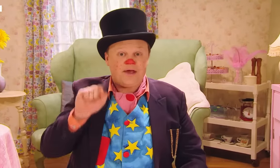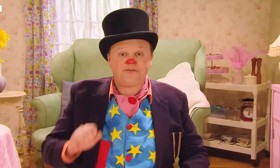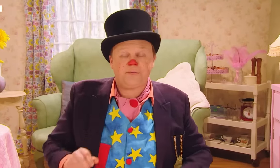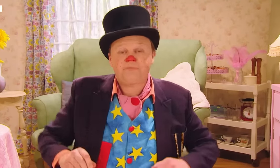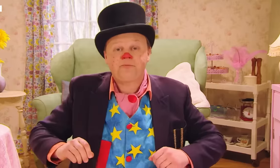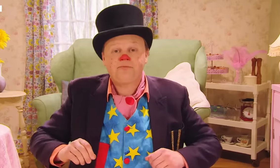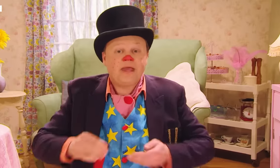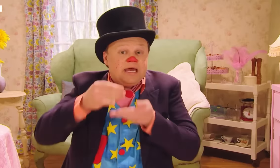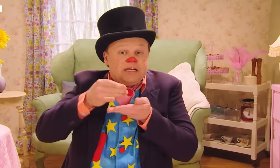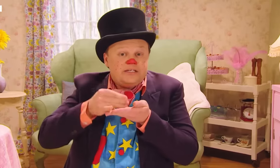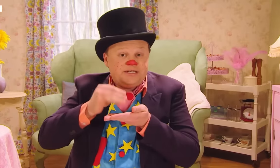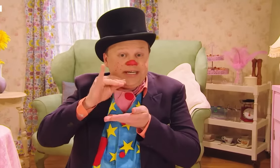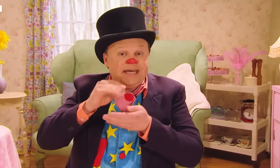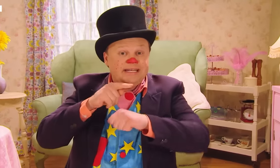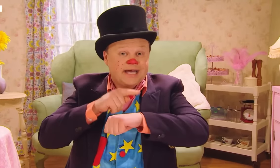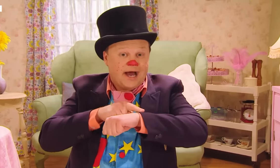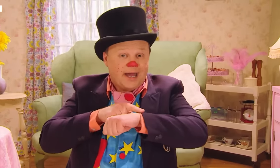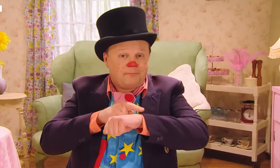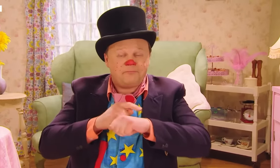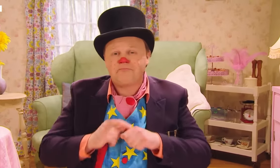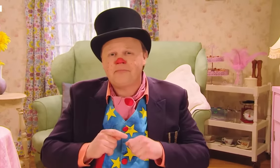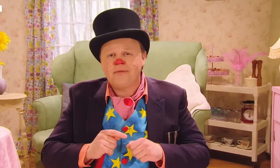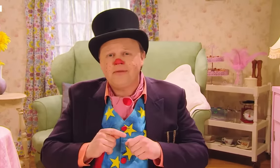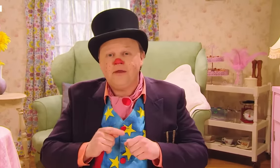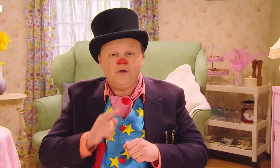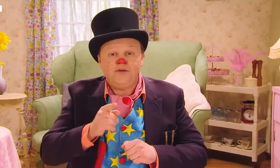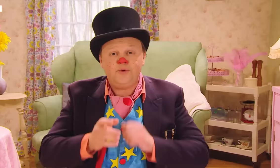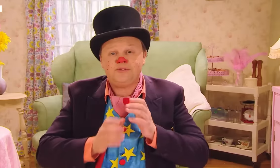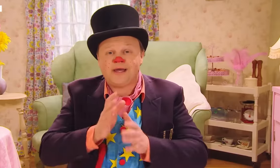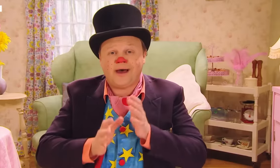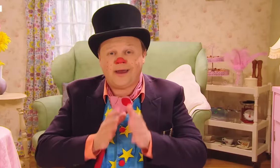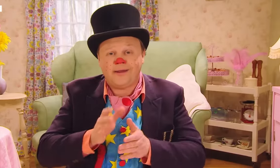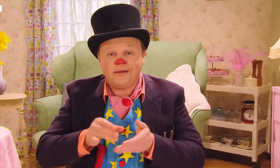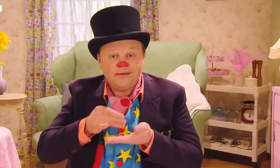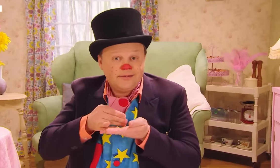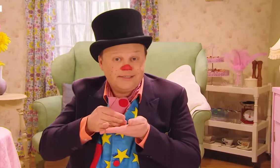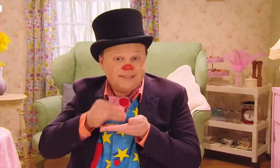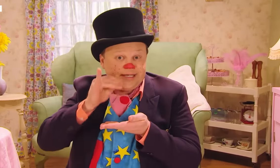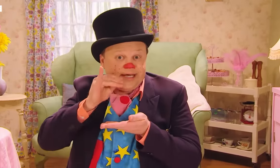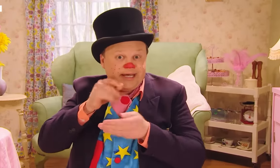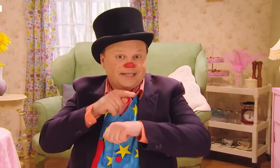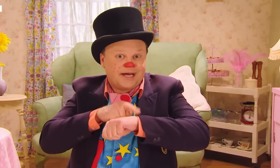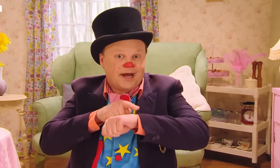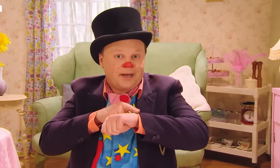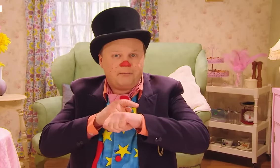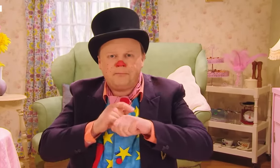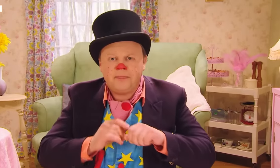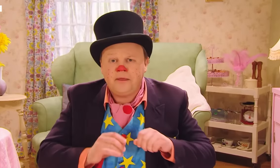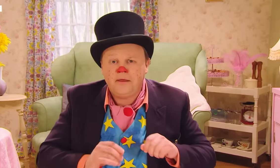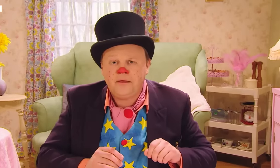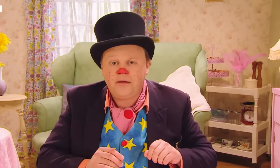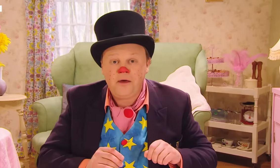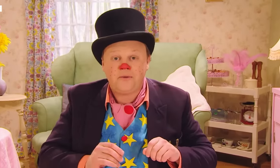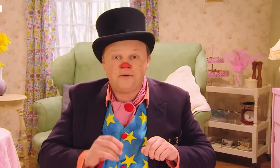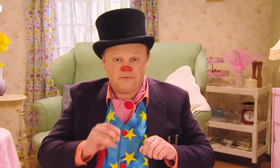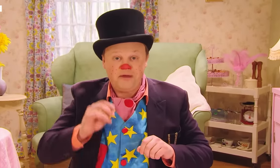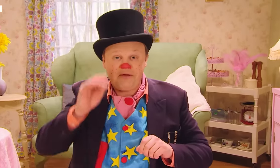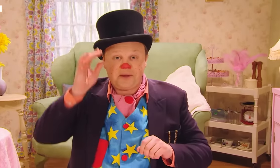Yes. Tea time. You sign tea time. Very